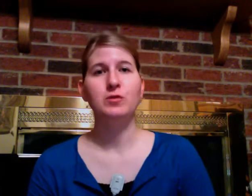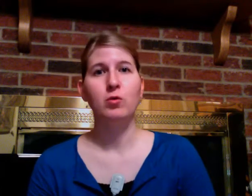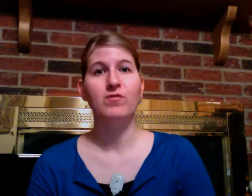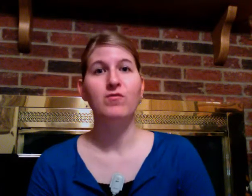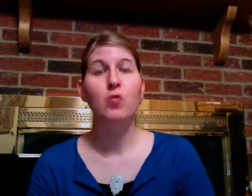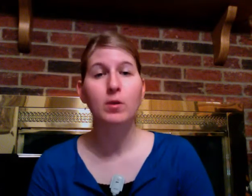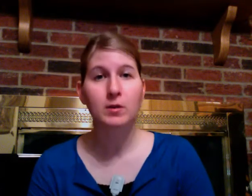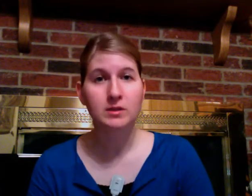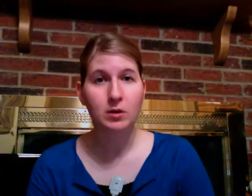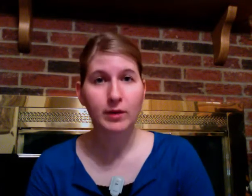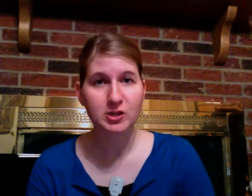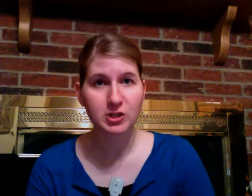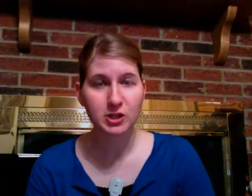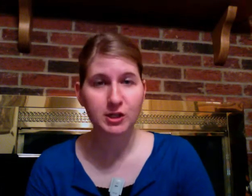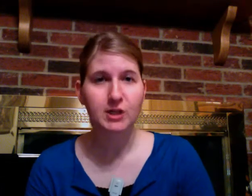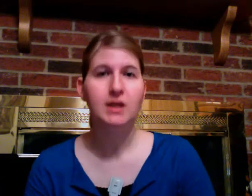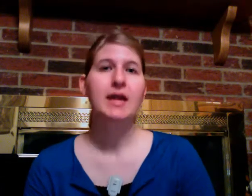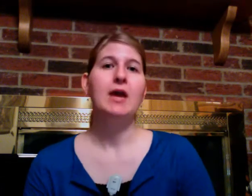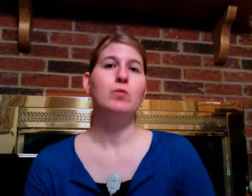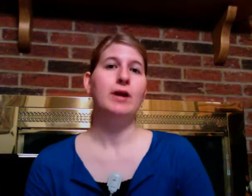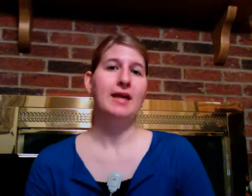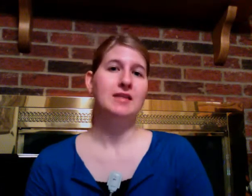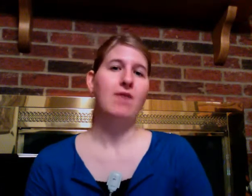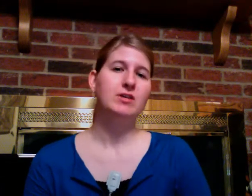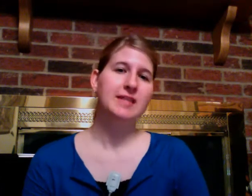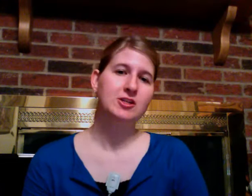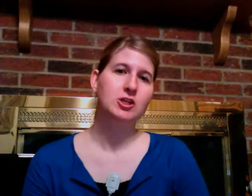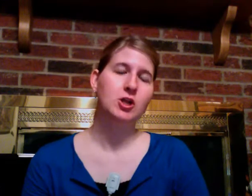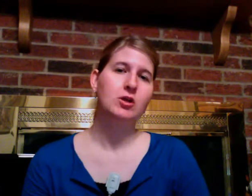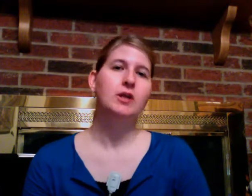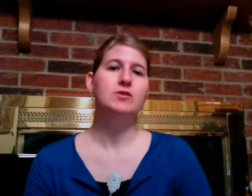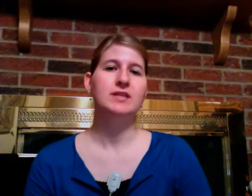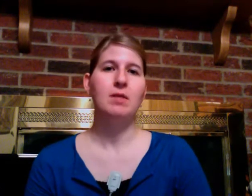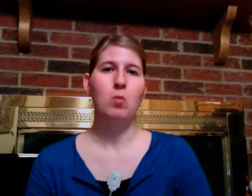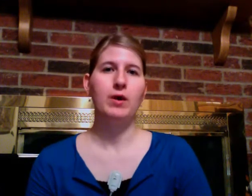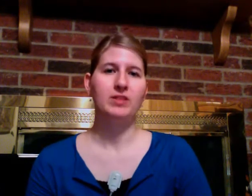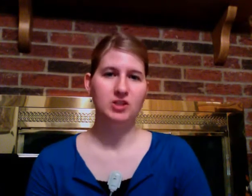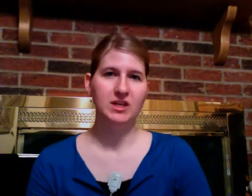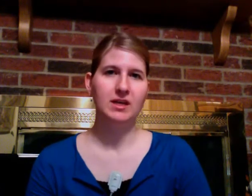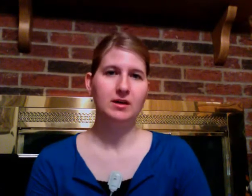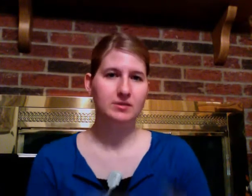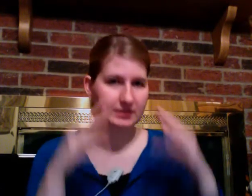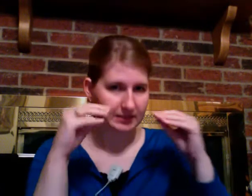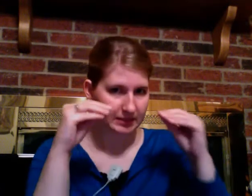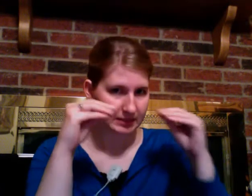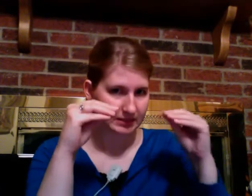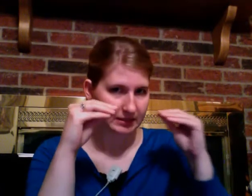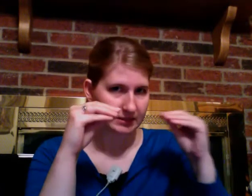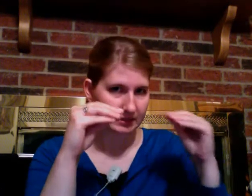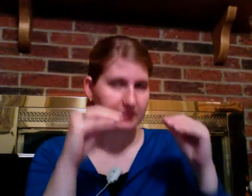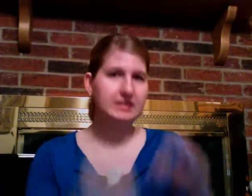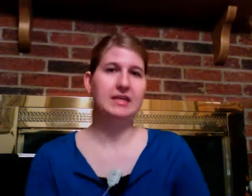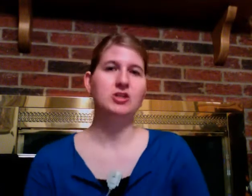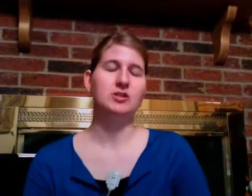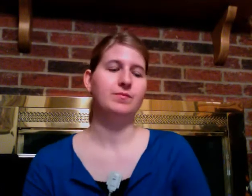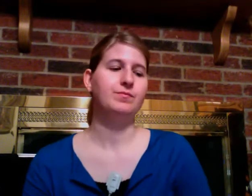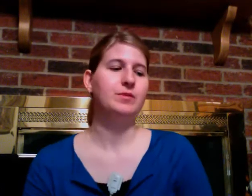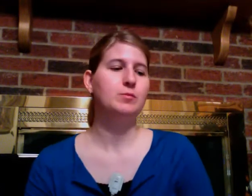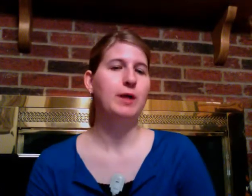more formal register, whereas conversational, you see it more at the cheek. Teach. It's brought down